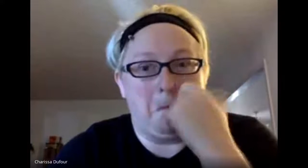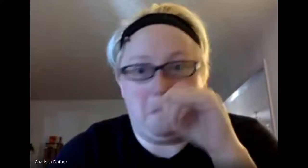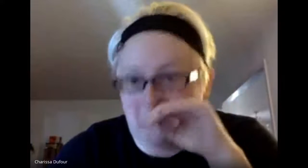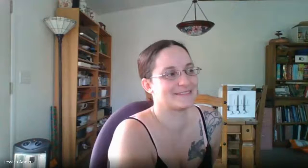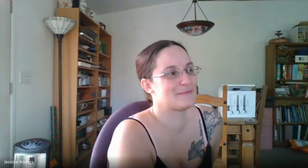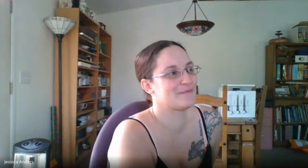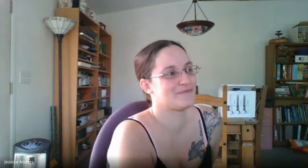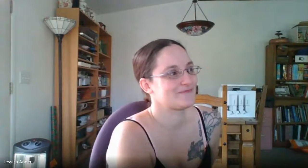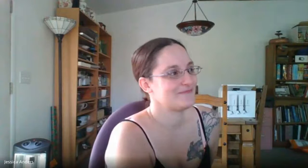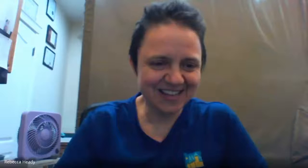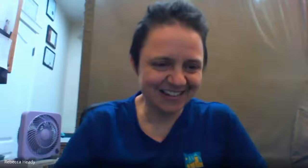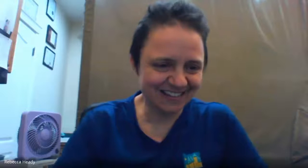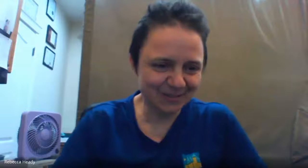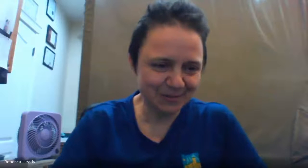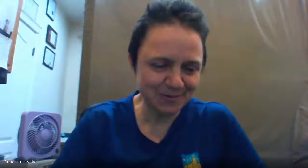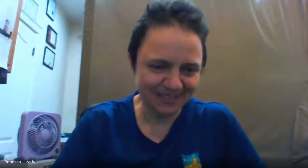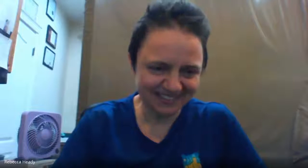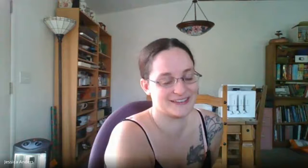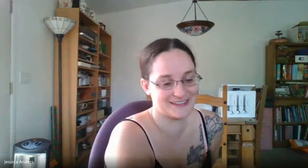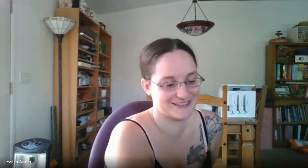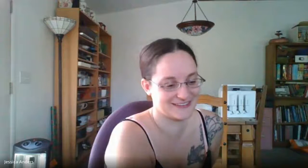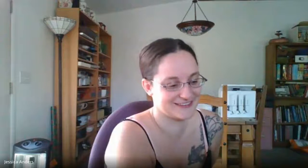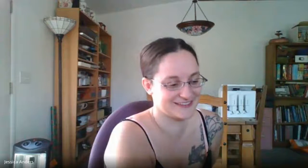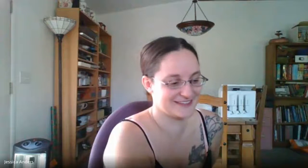Oh. Living large there. Yeah.